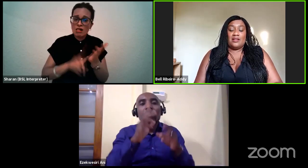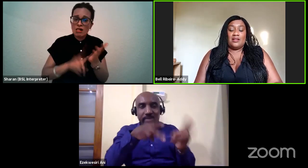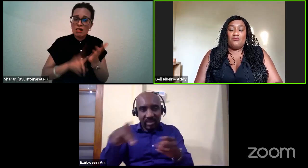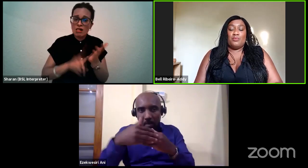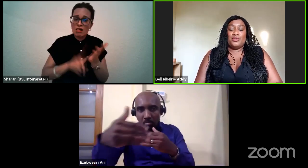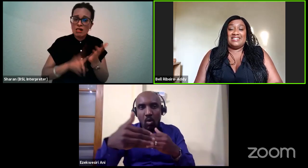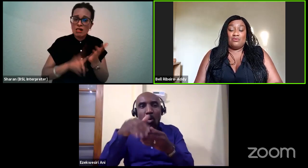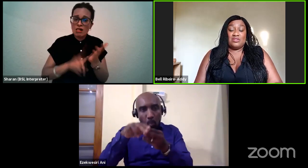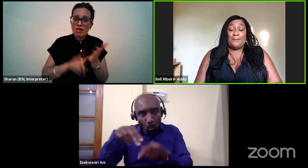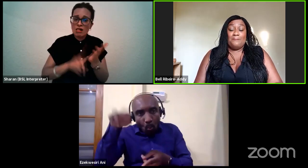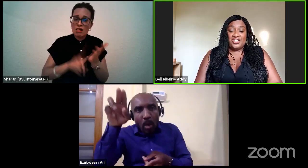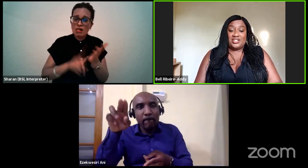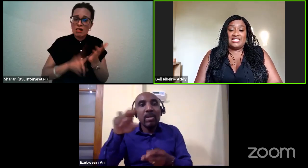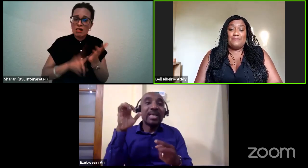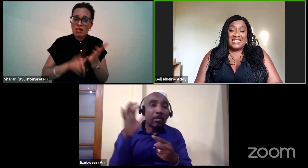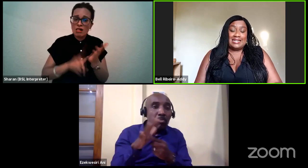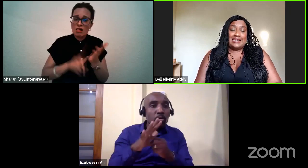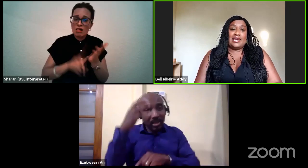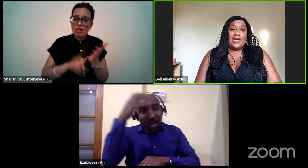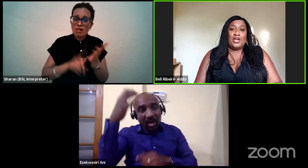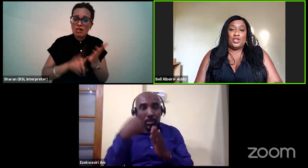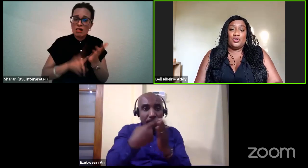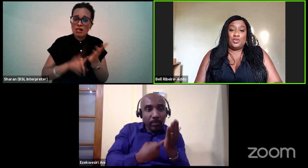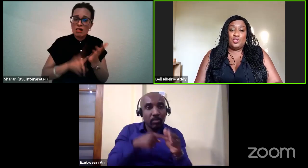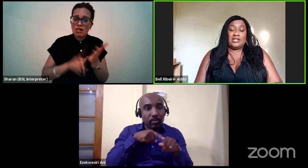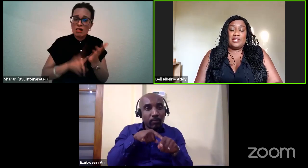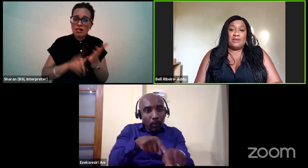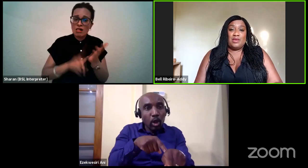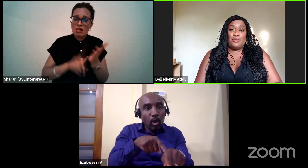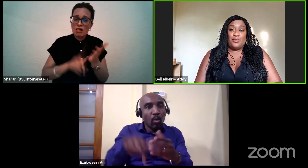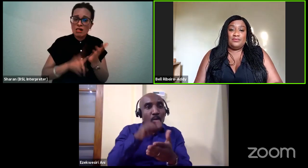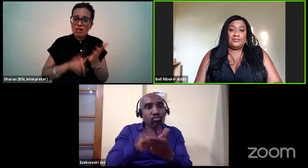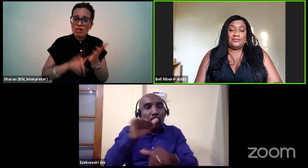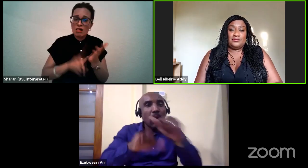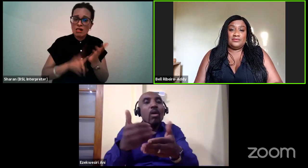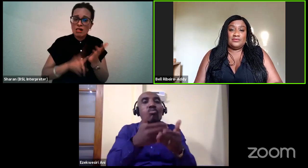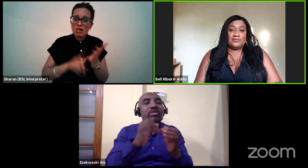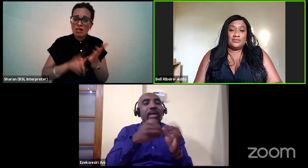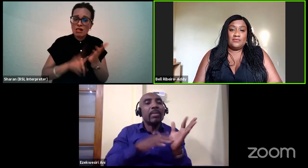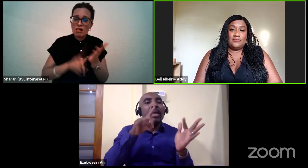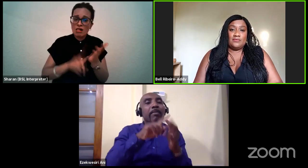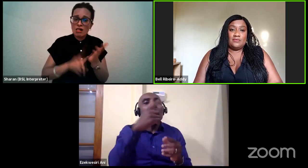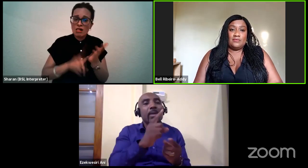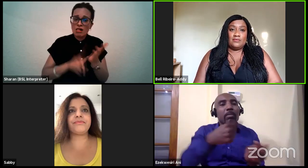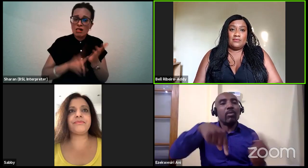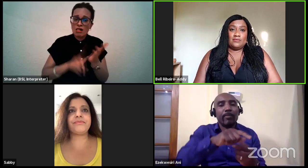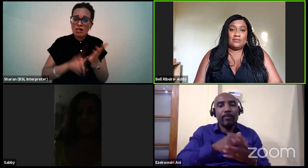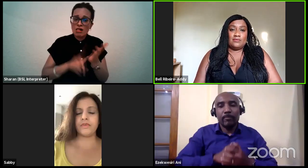that the government put down some measures immediately to protect BAME people.